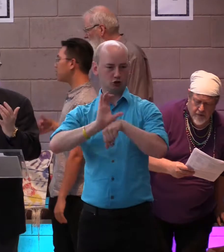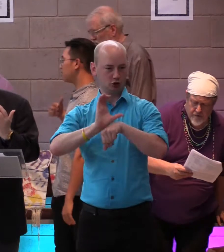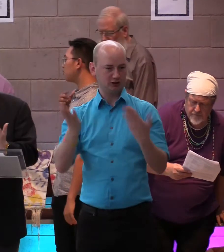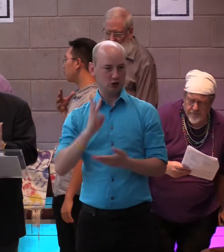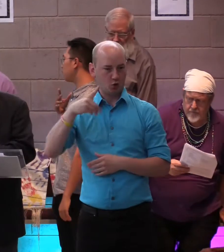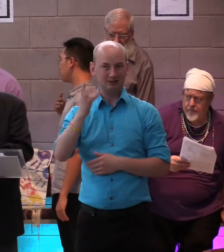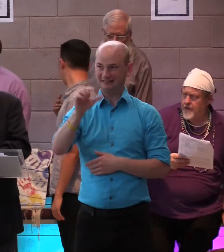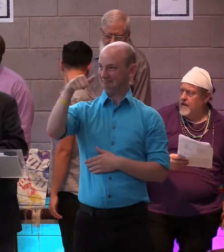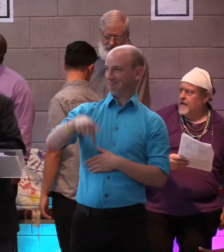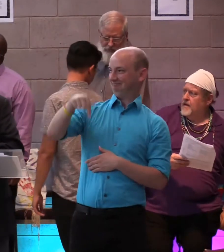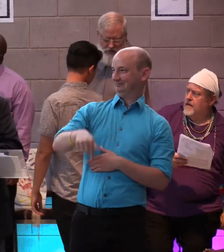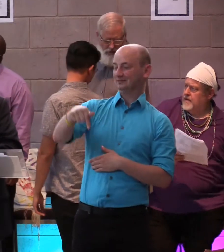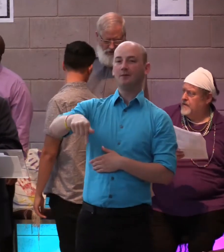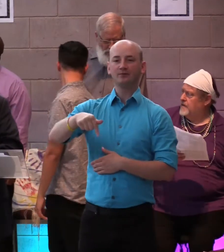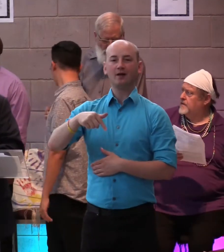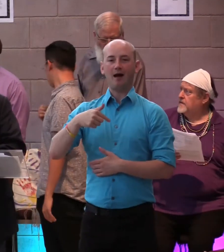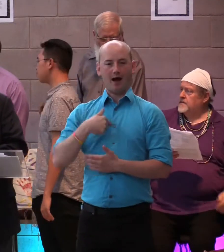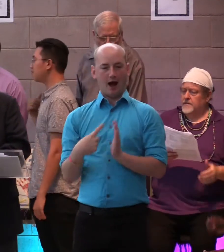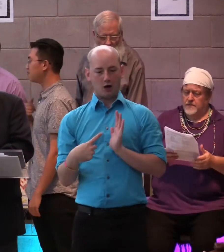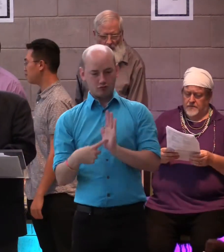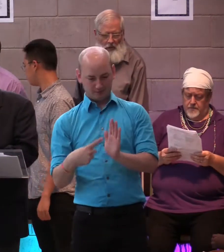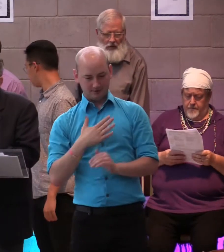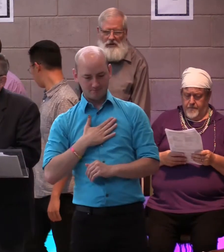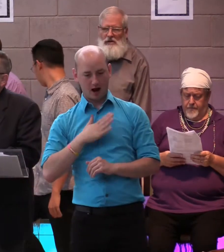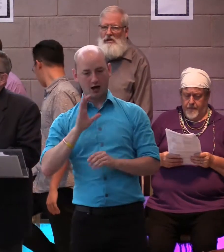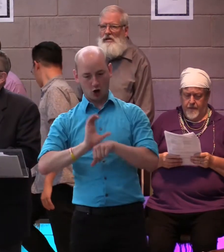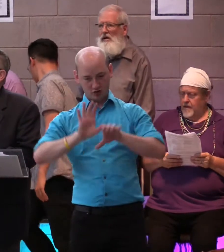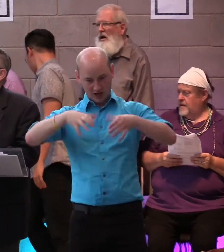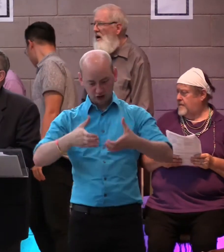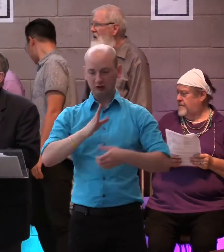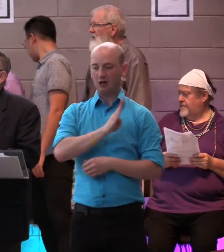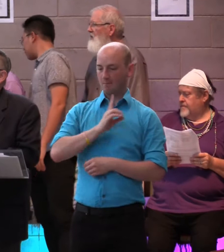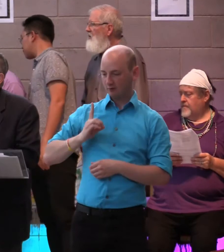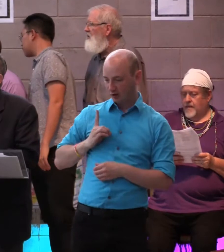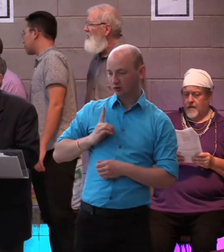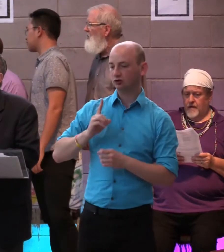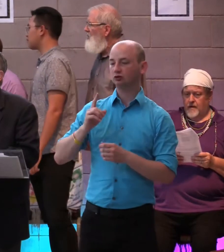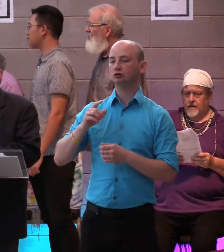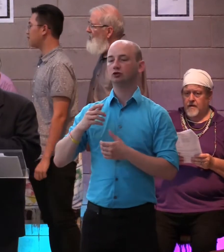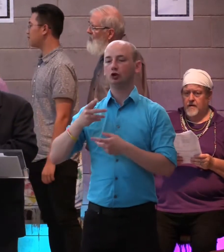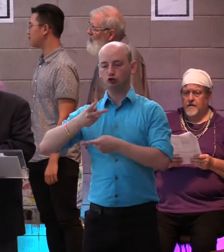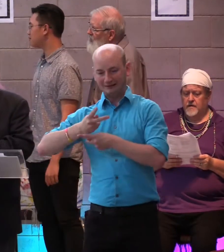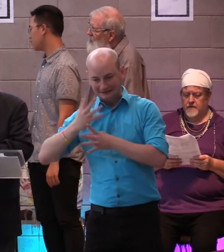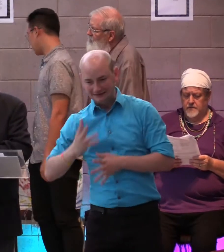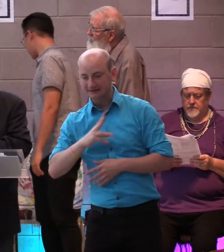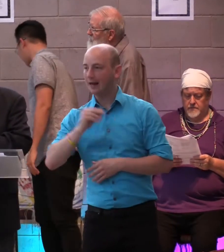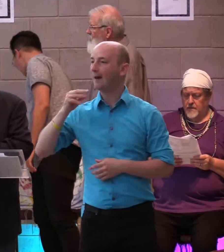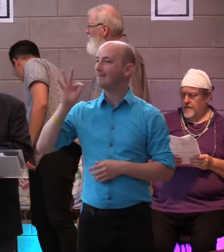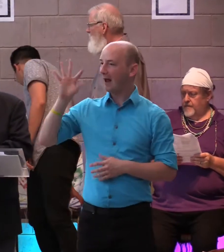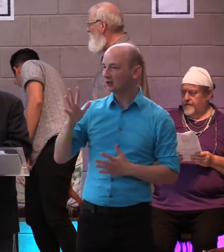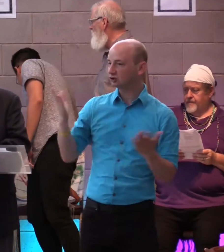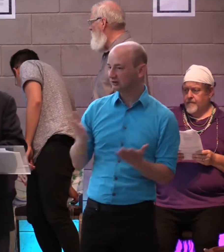are tonight on behalf of the congregation, the board of directors, trustees, and pastoral care ministers. Welcome,